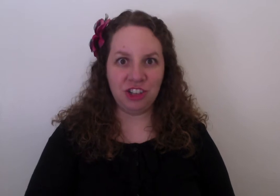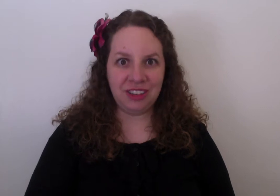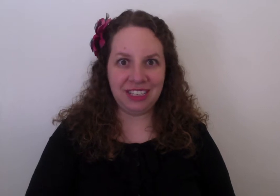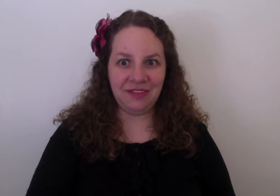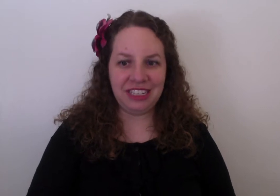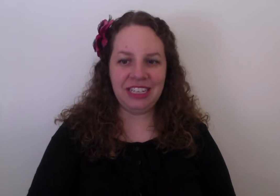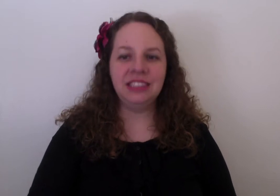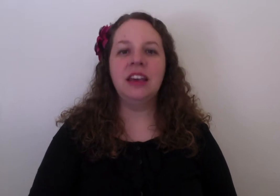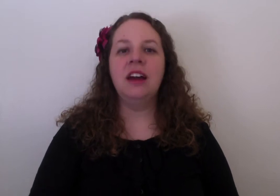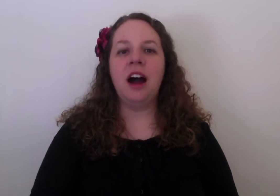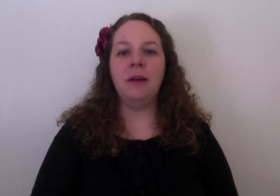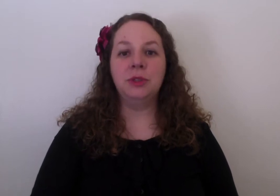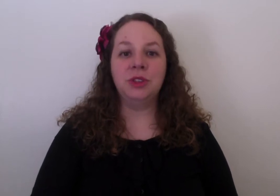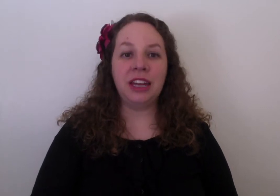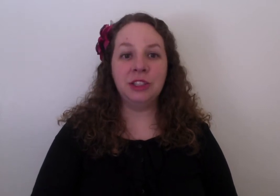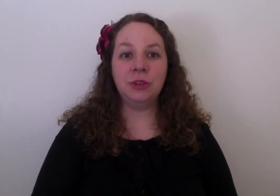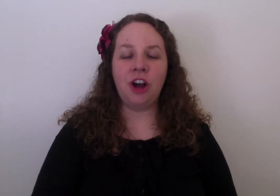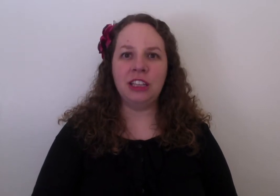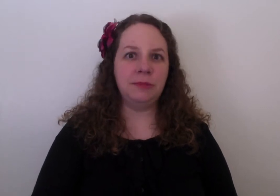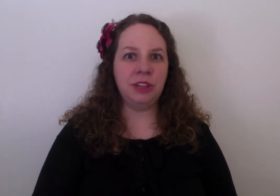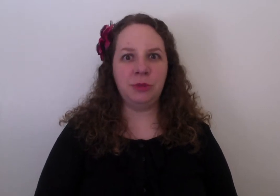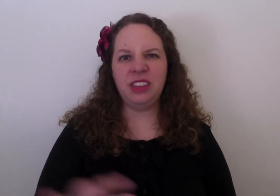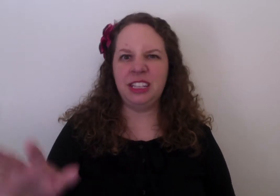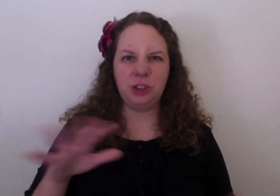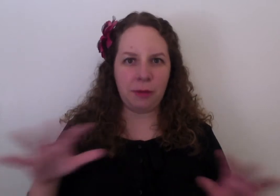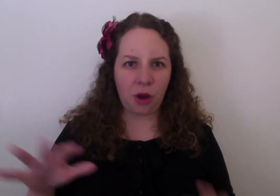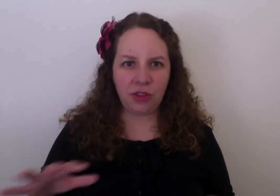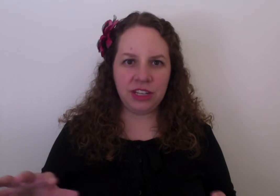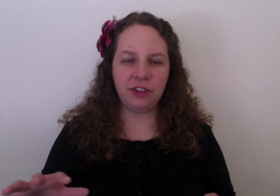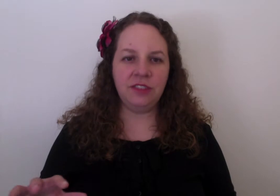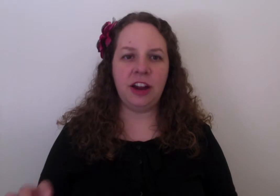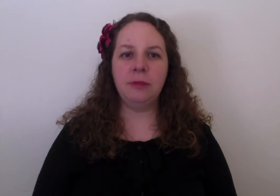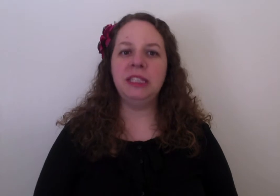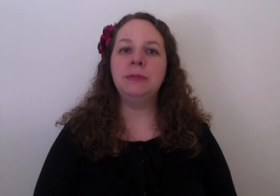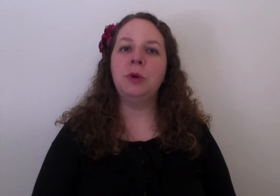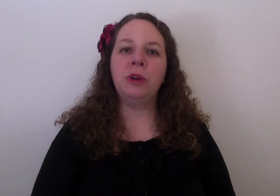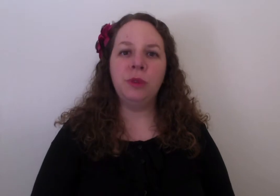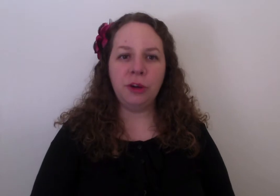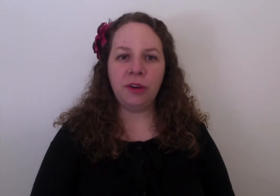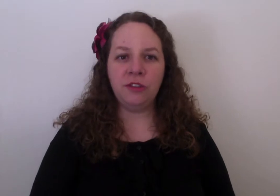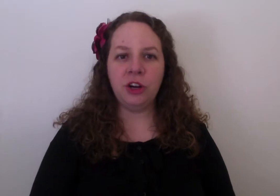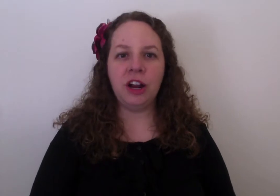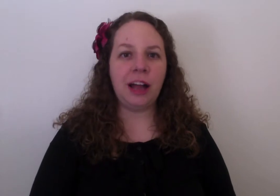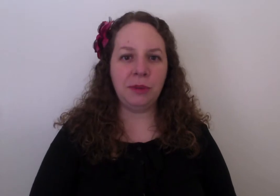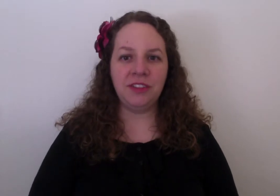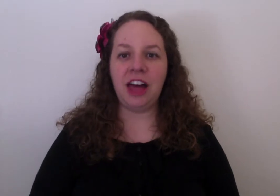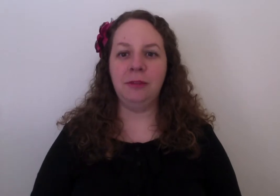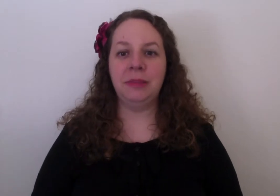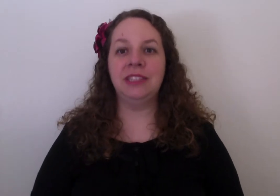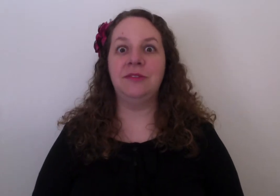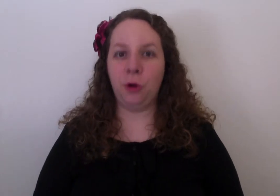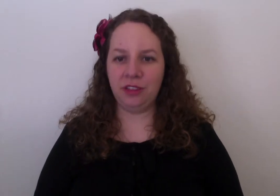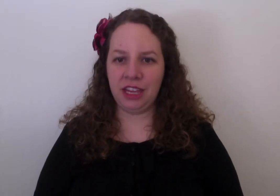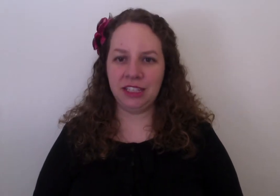the DVDs. So that is a really awesome thing where they describe all the different environments, but we will go over a couple of the elements for these,